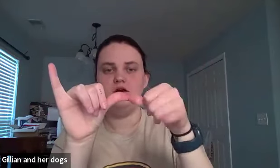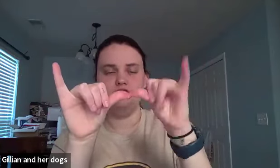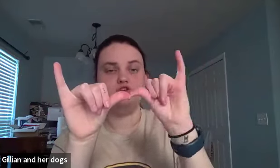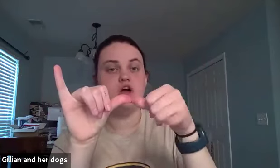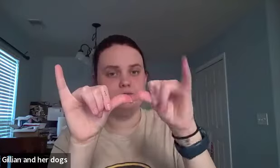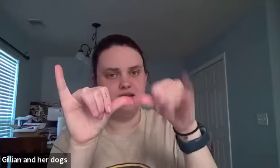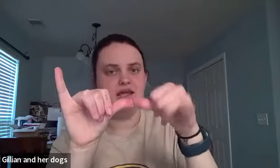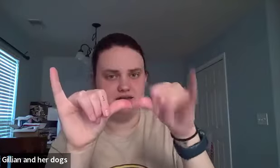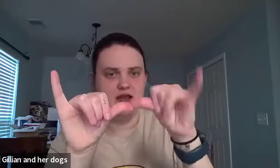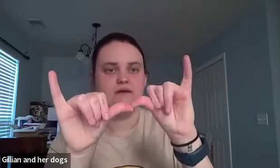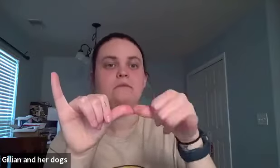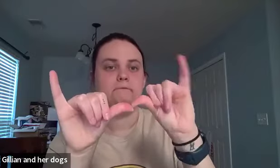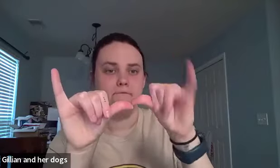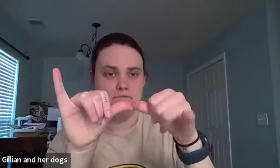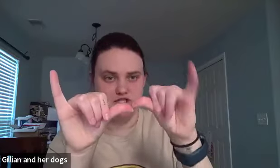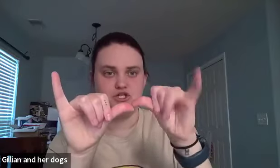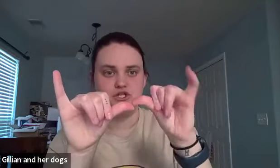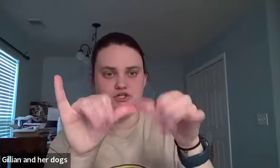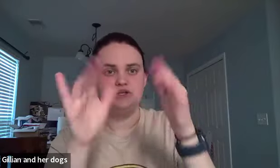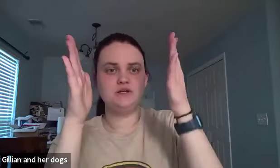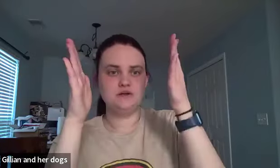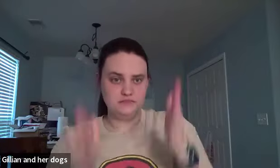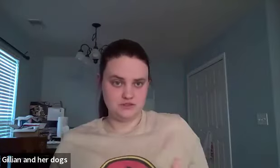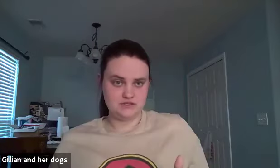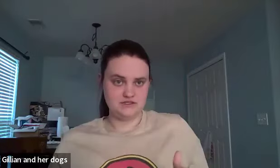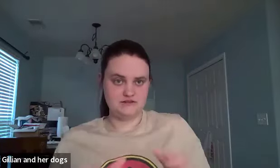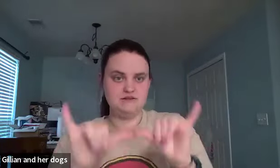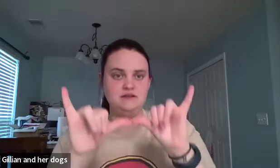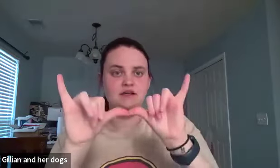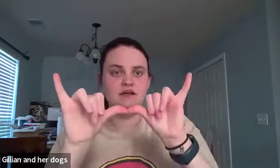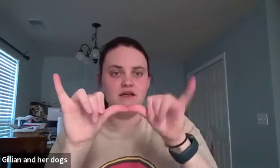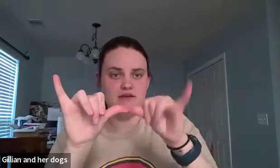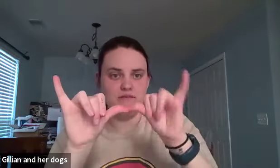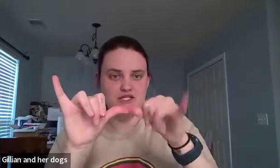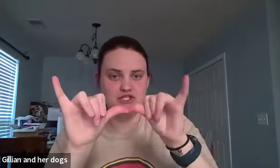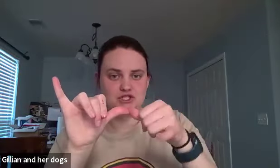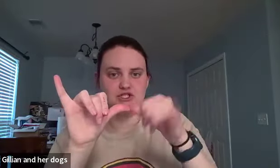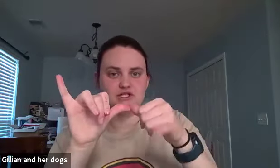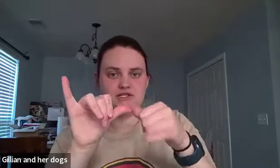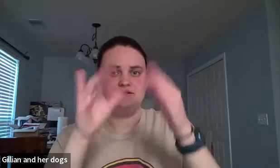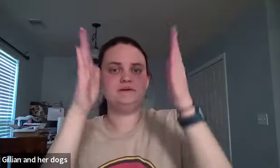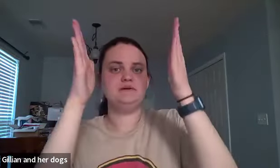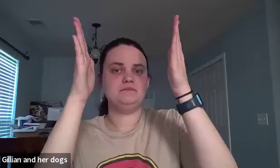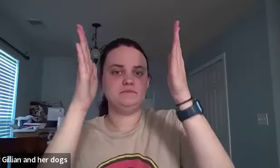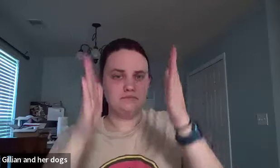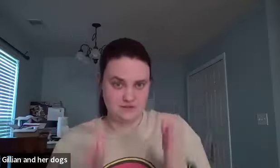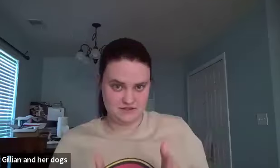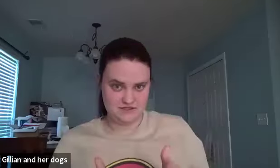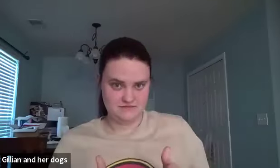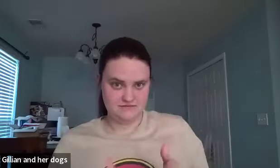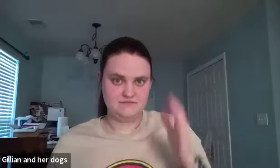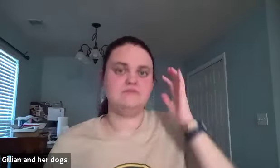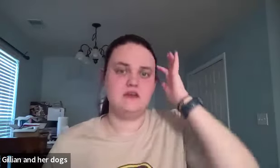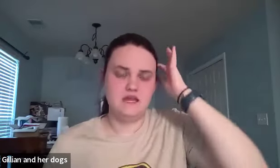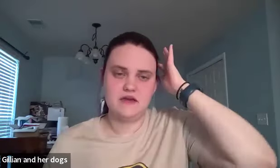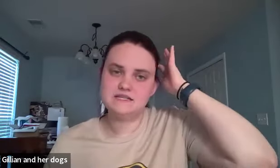of your dominant hand. Yeah. Measure person. Measure person. Okay. That is